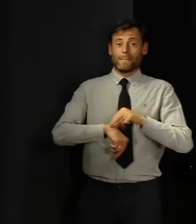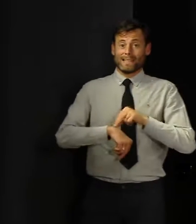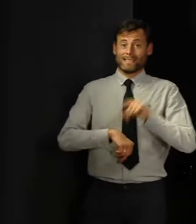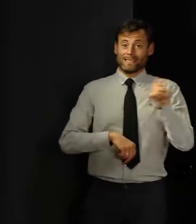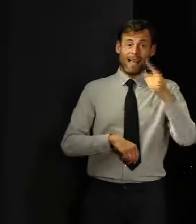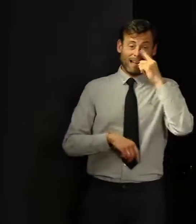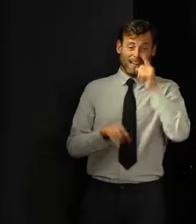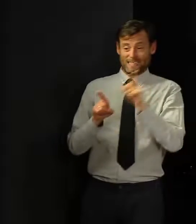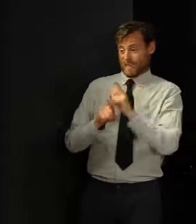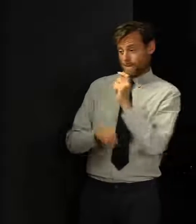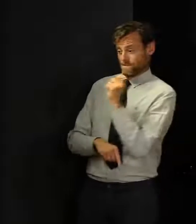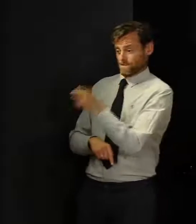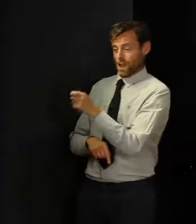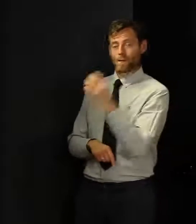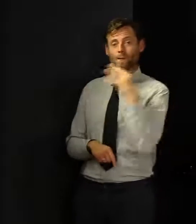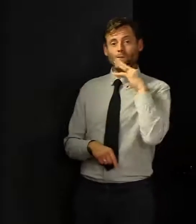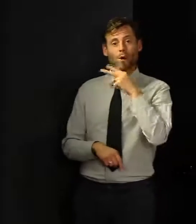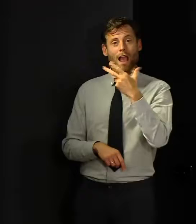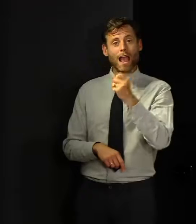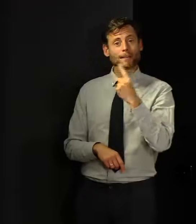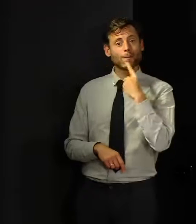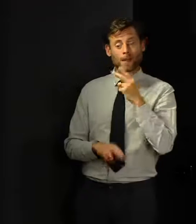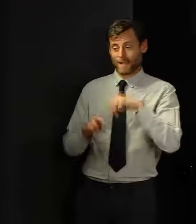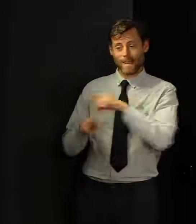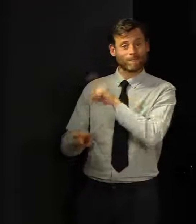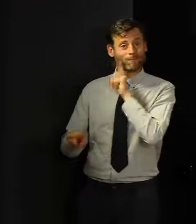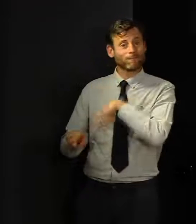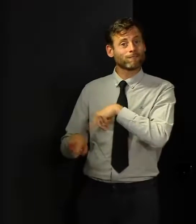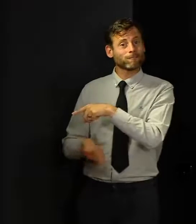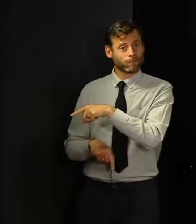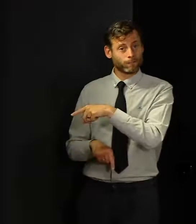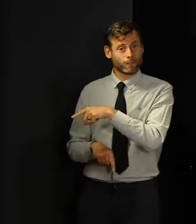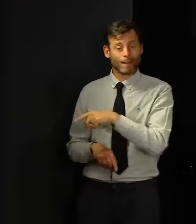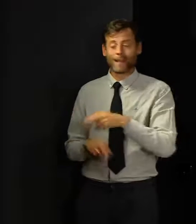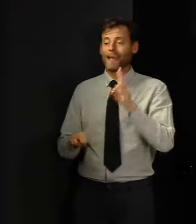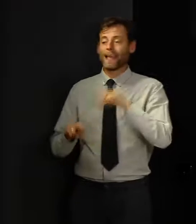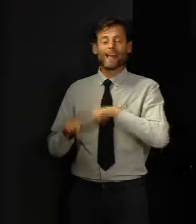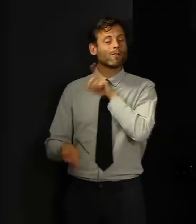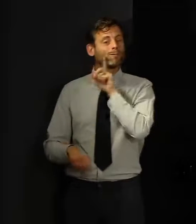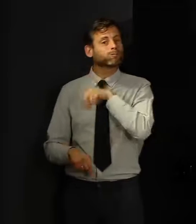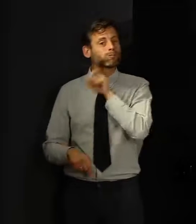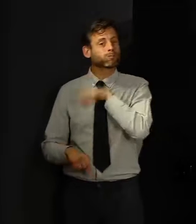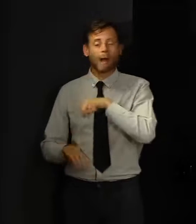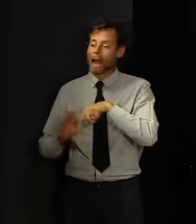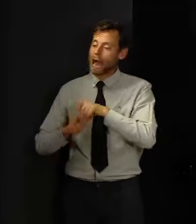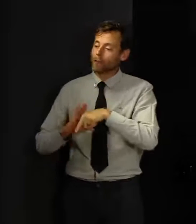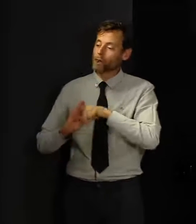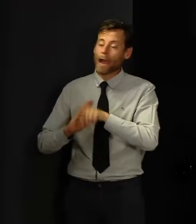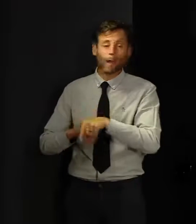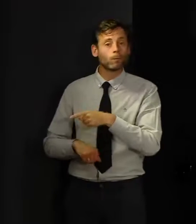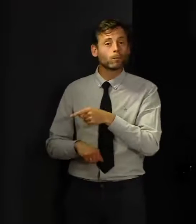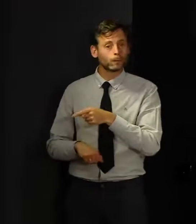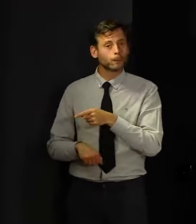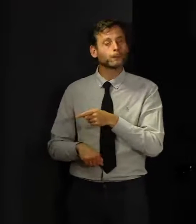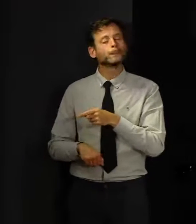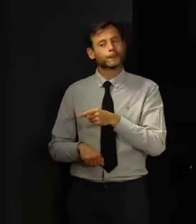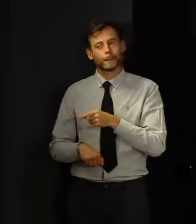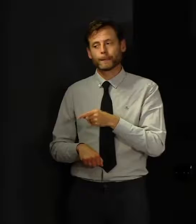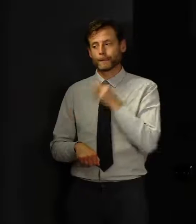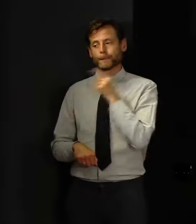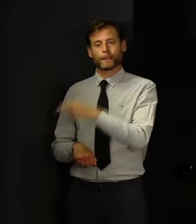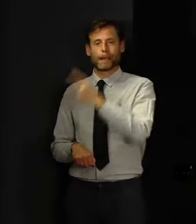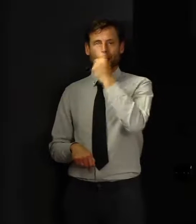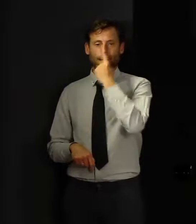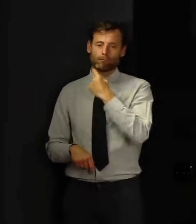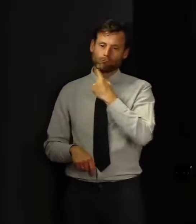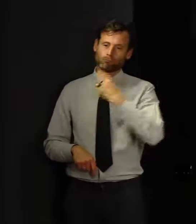£480 fixed penalty notice, but if there is persistent offenders in both cases, in both instances, these offences can be